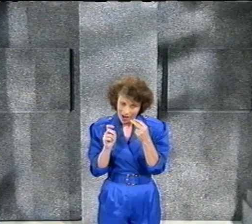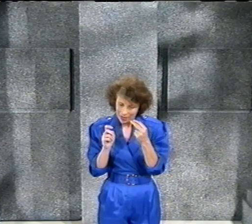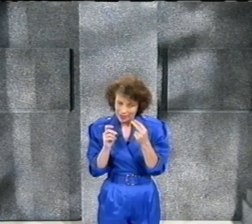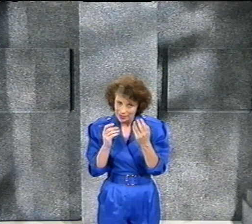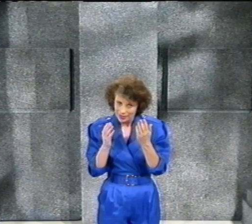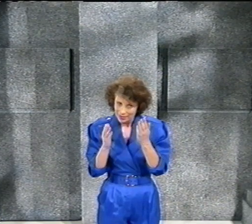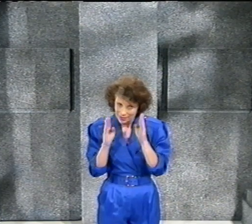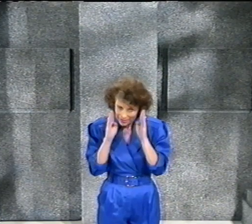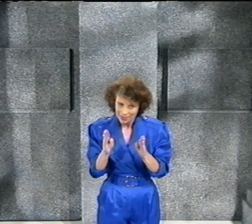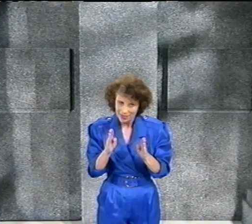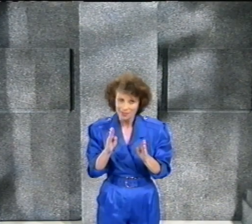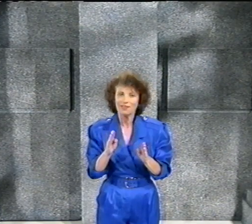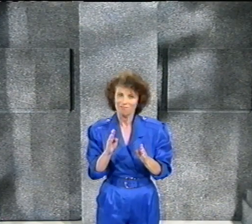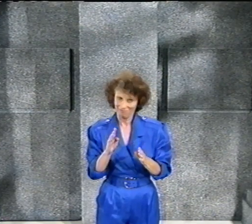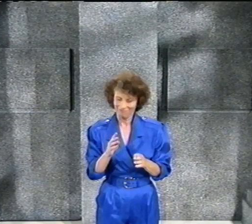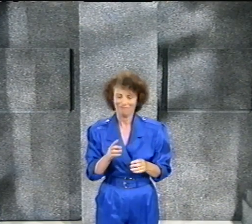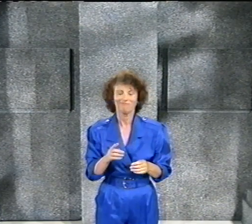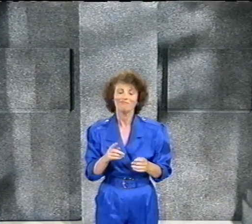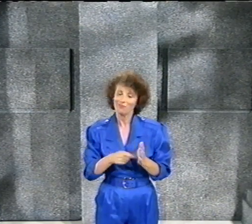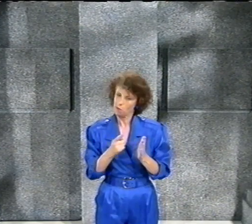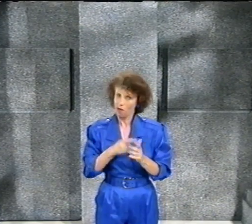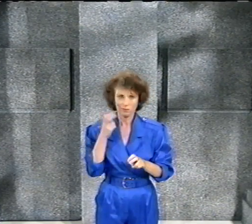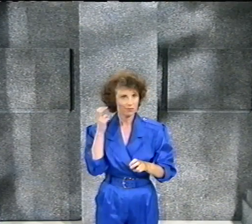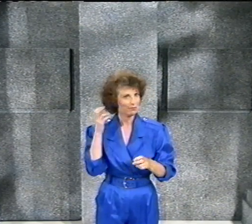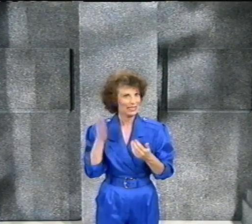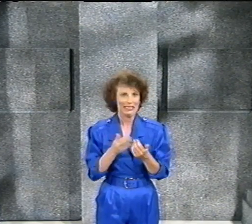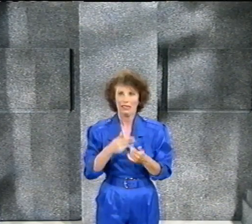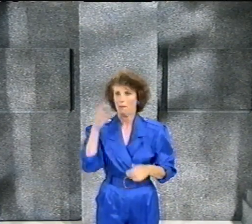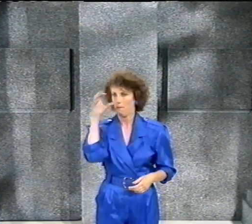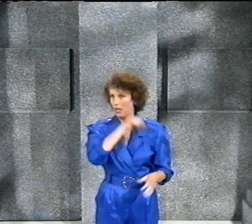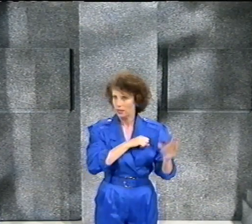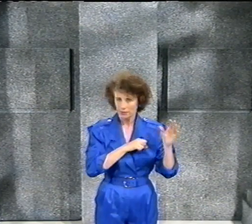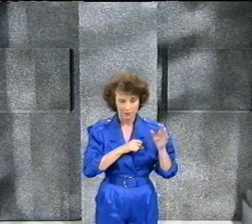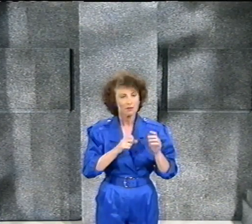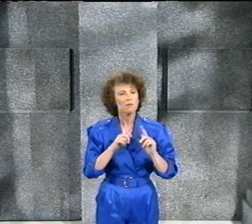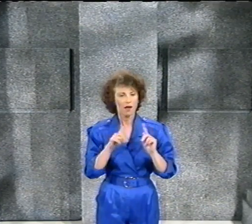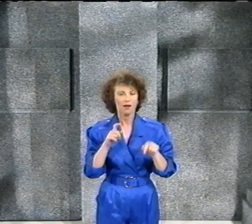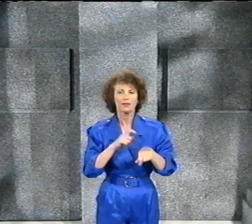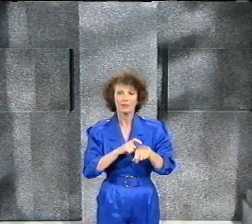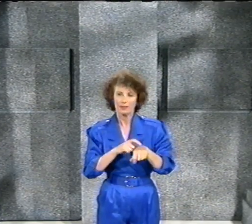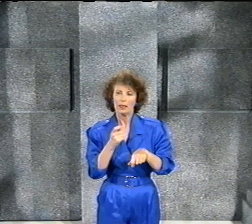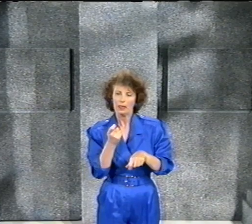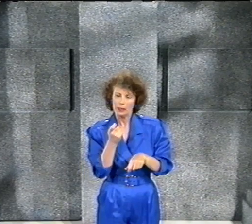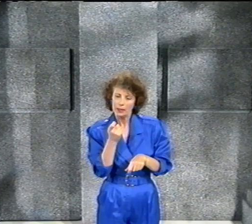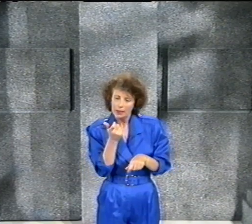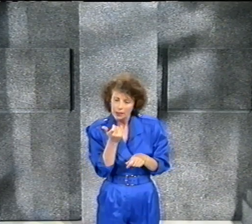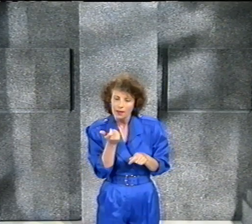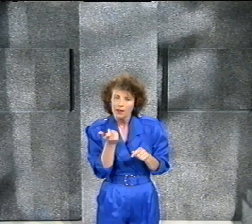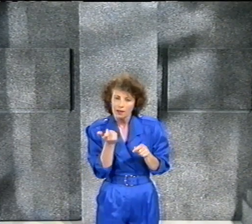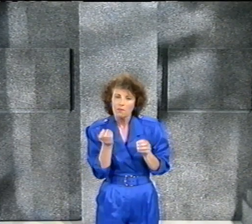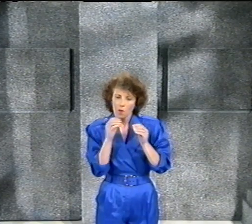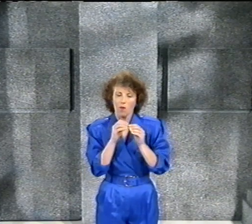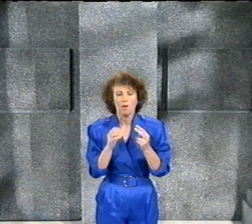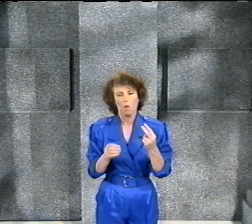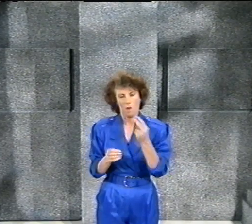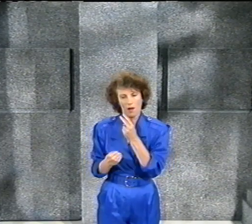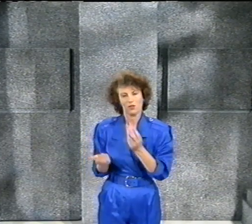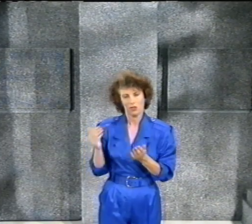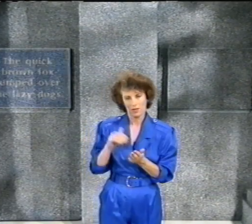You have to concentrate to see that, and sometimes it's easy to miss. But there is a slight pause as